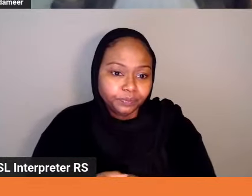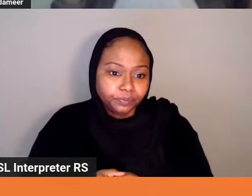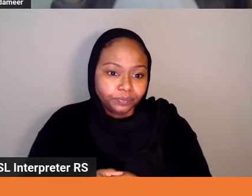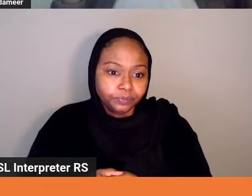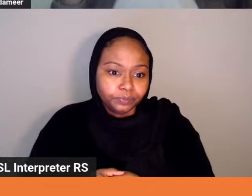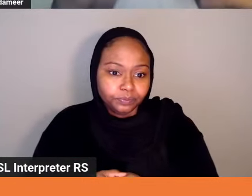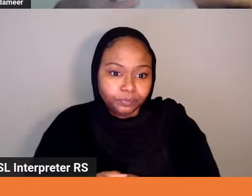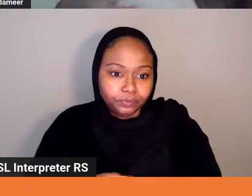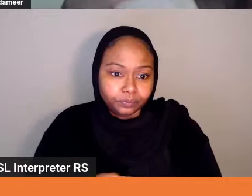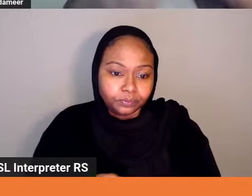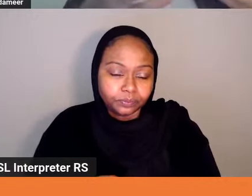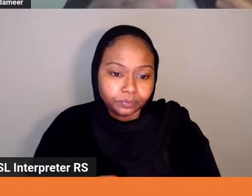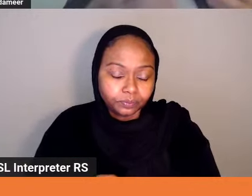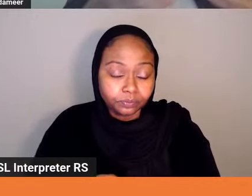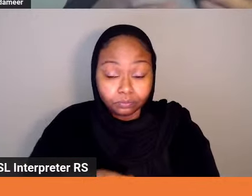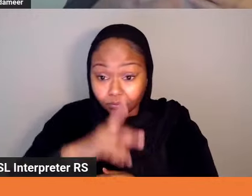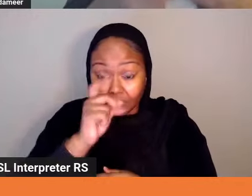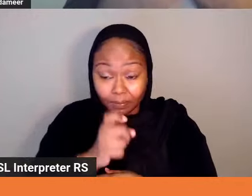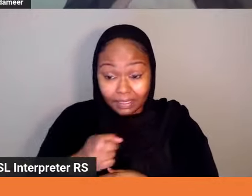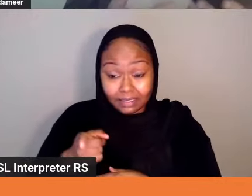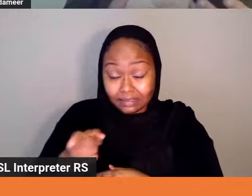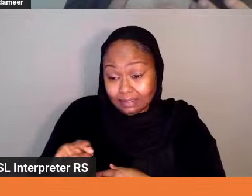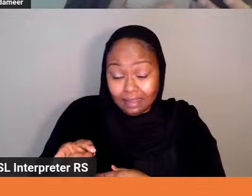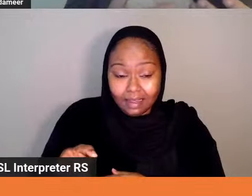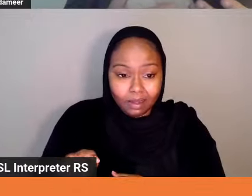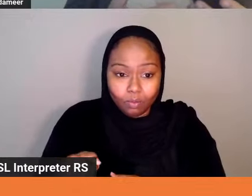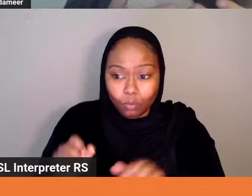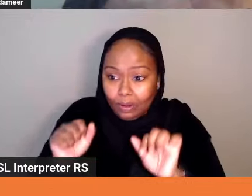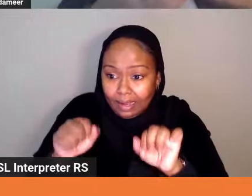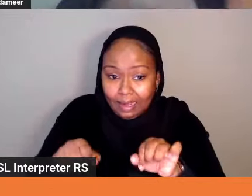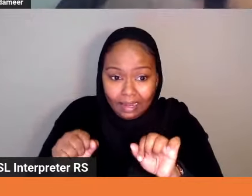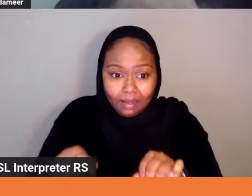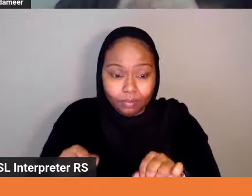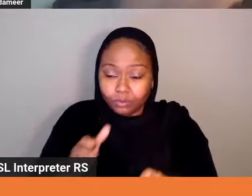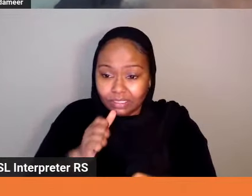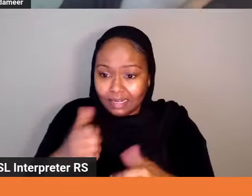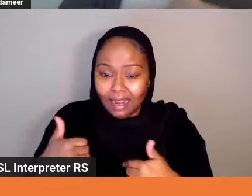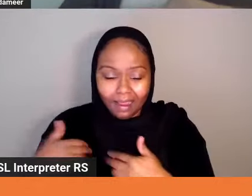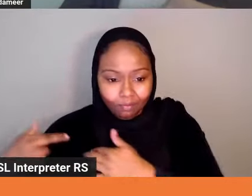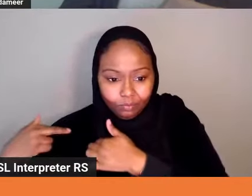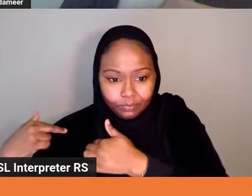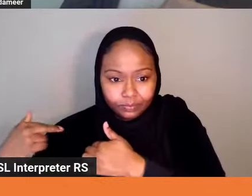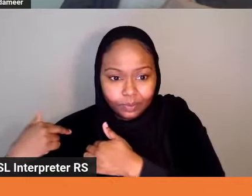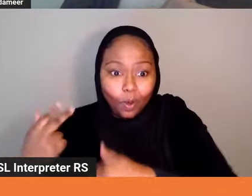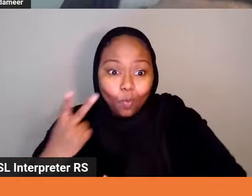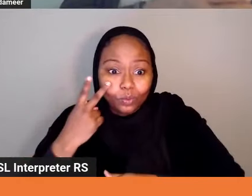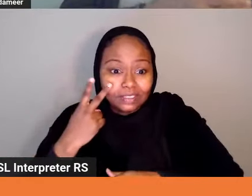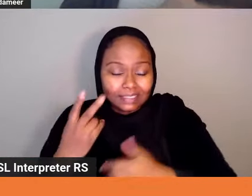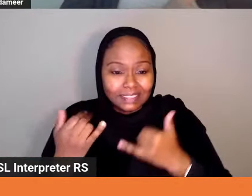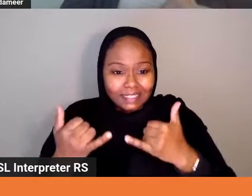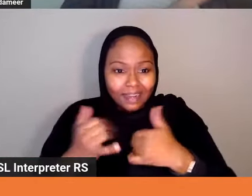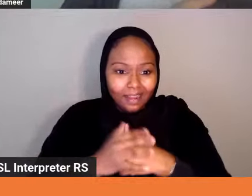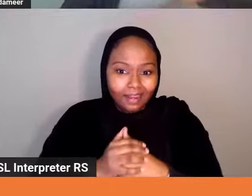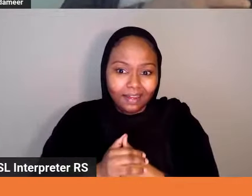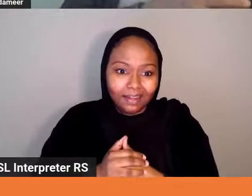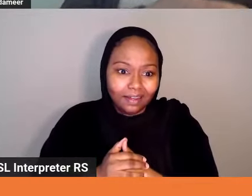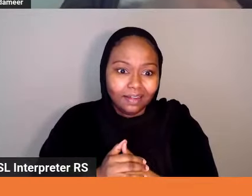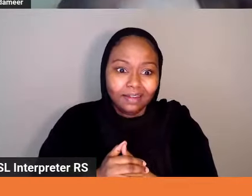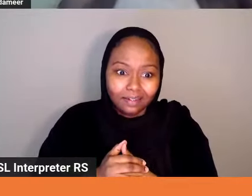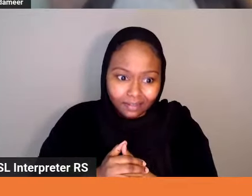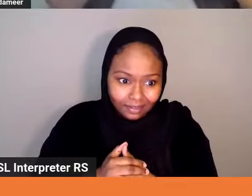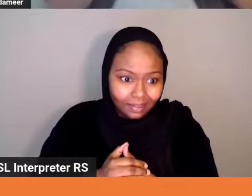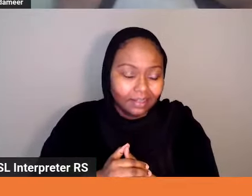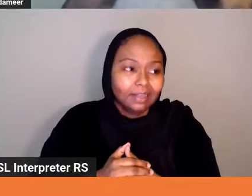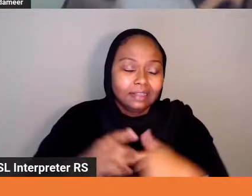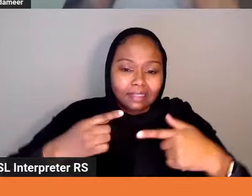it managed to run away without any accountability. We see today such